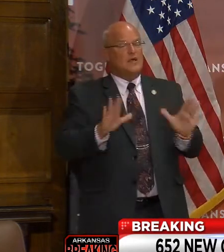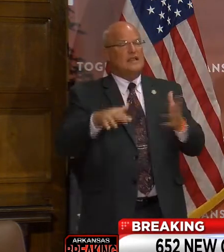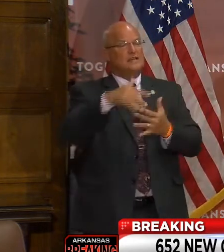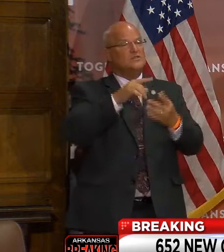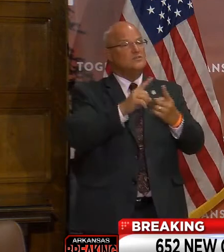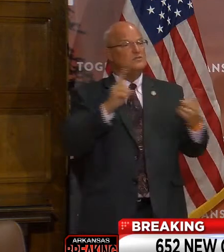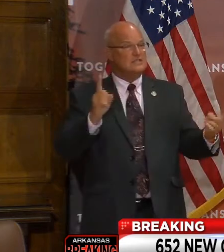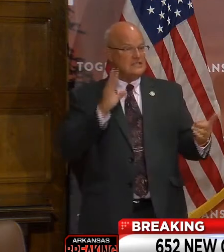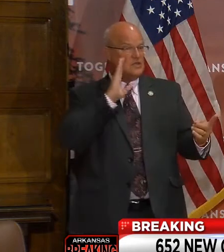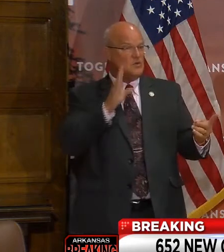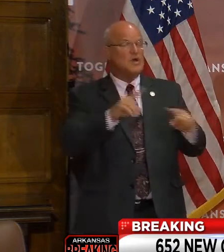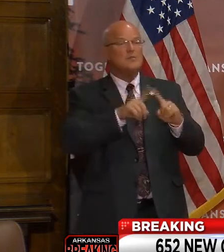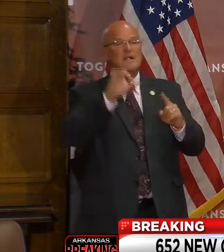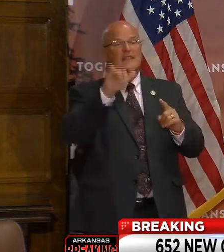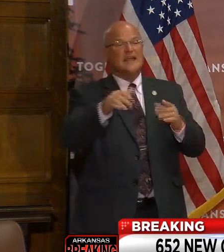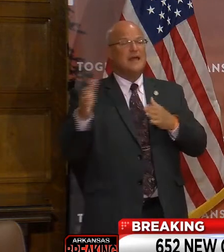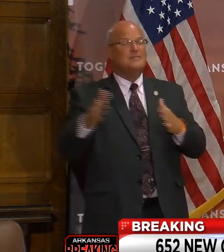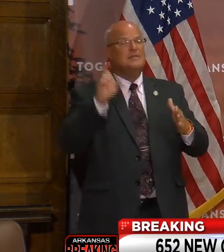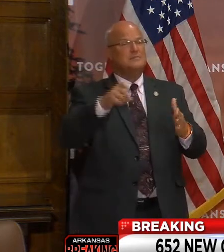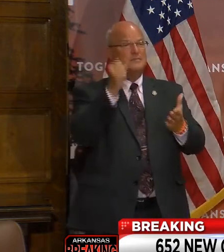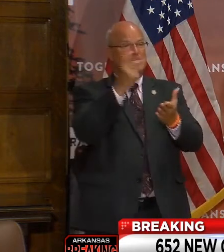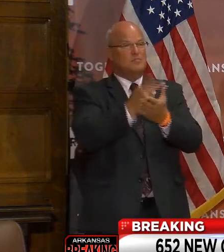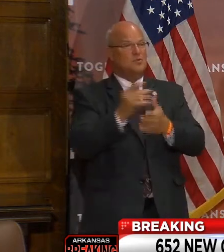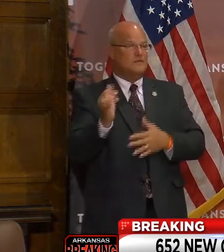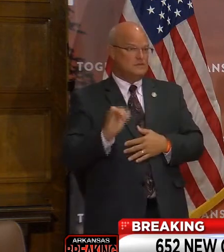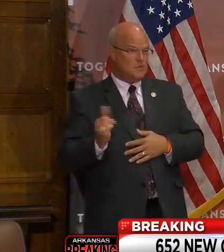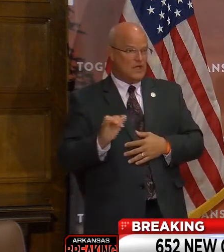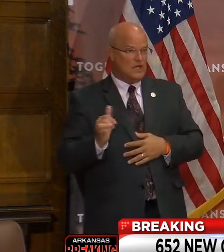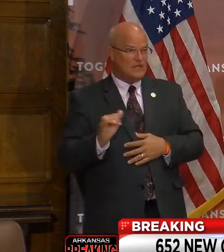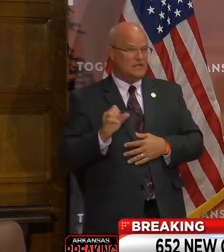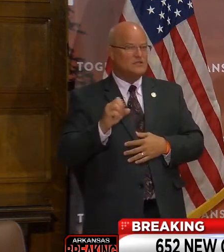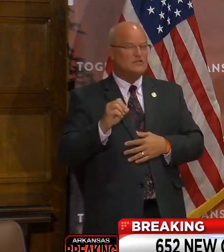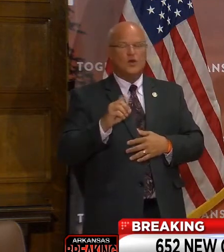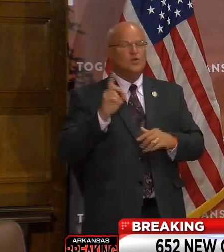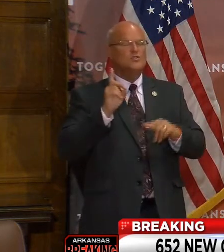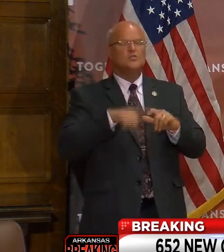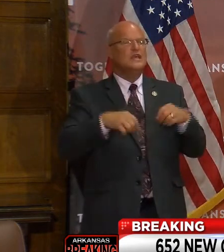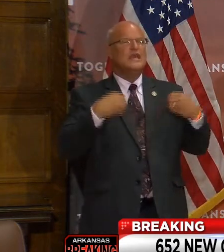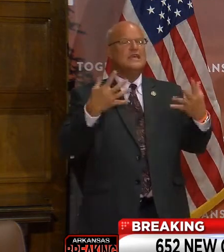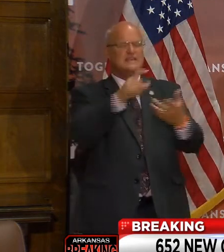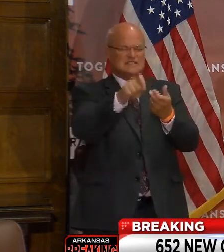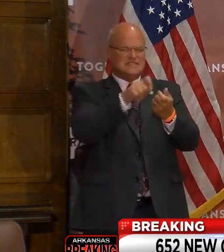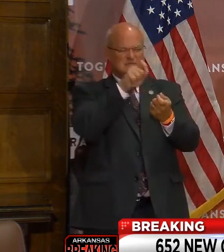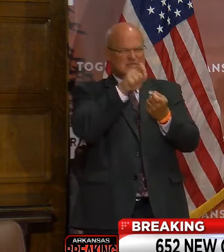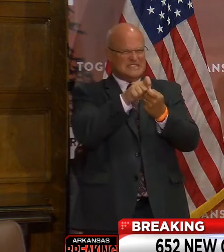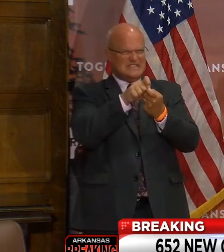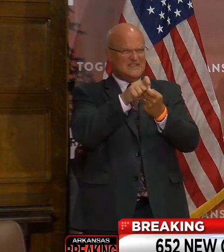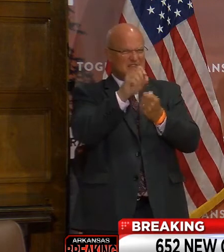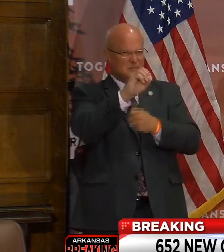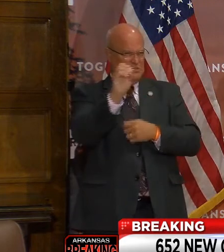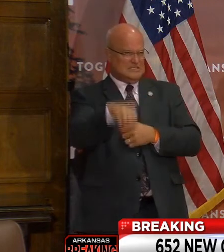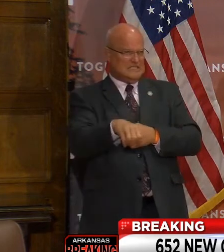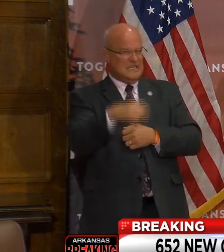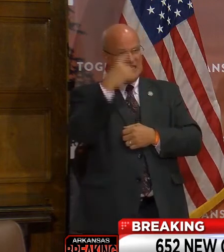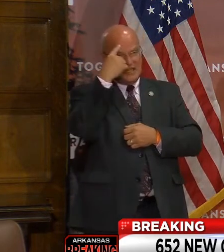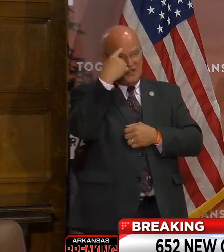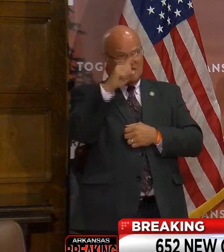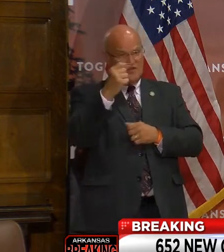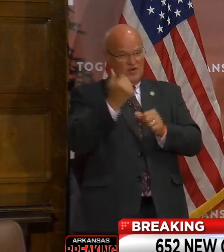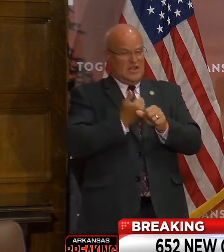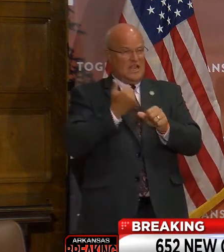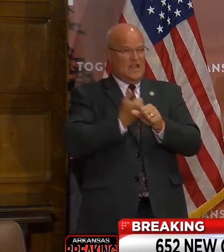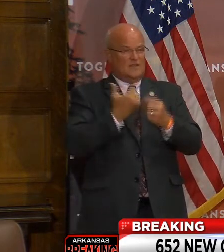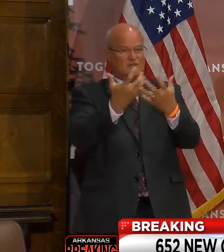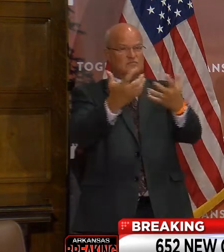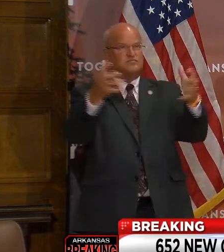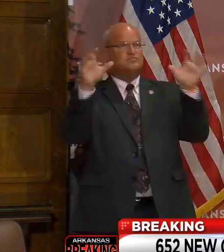social distancing, but that plan has to be approved as well. So you can't give a specific percentage for every